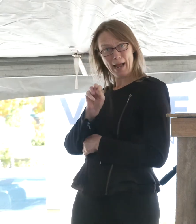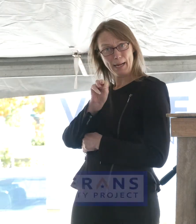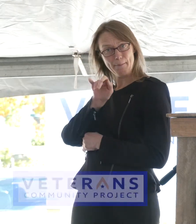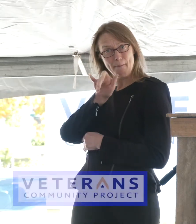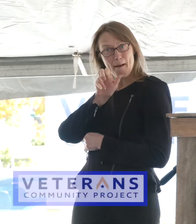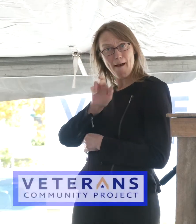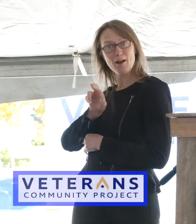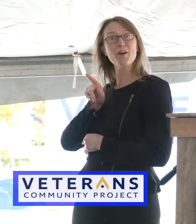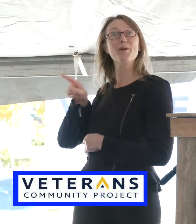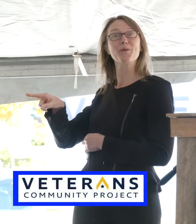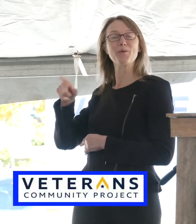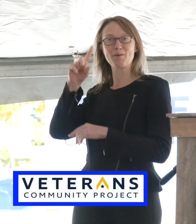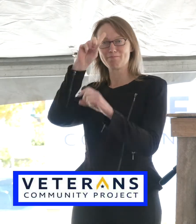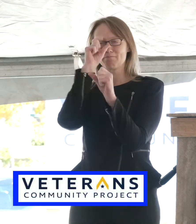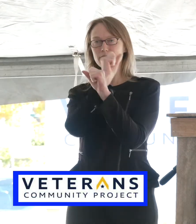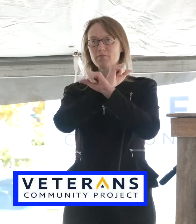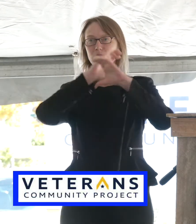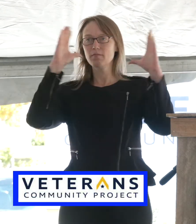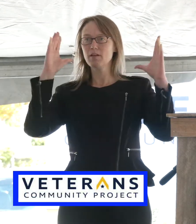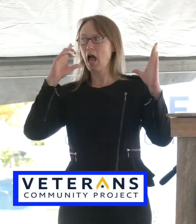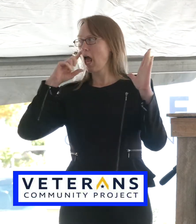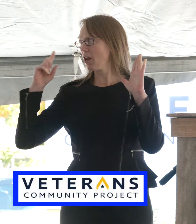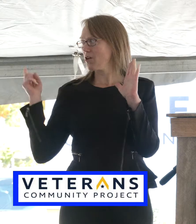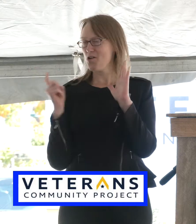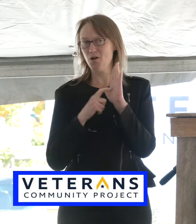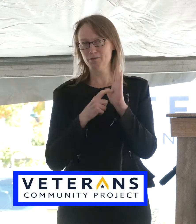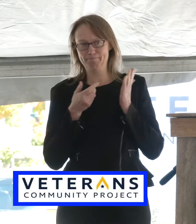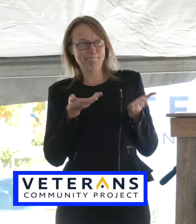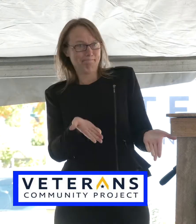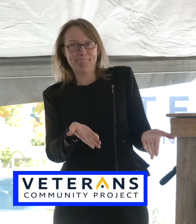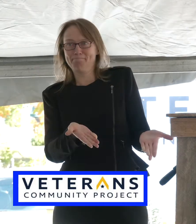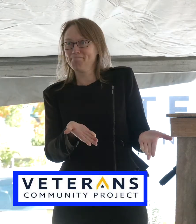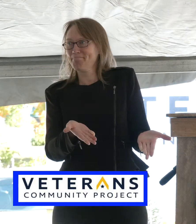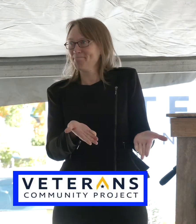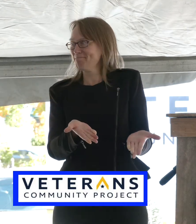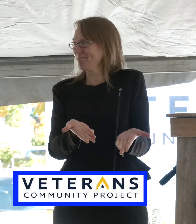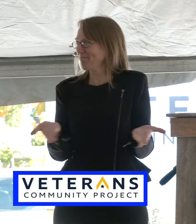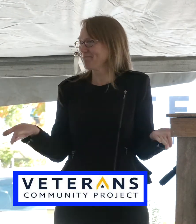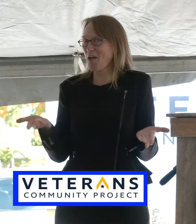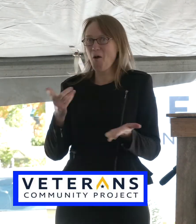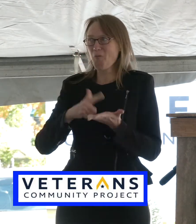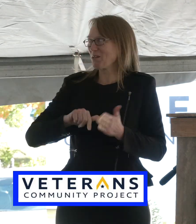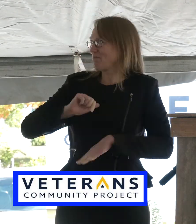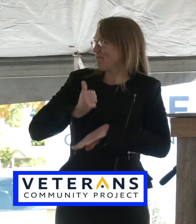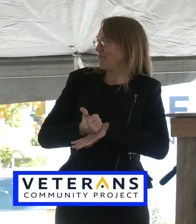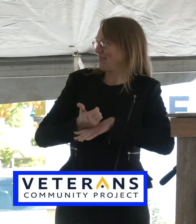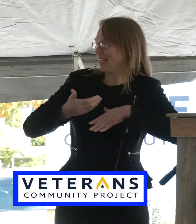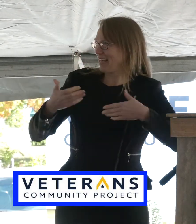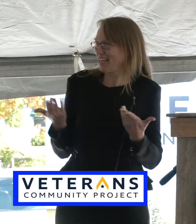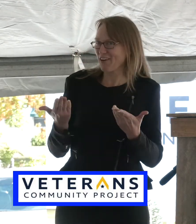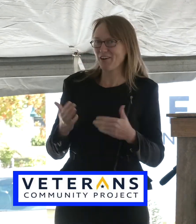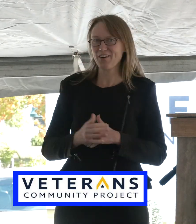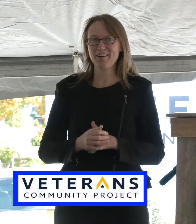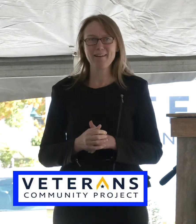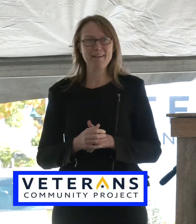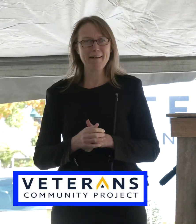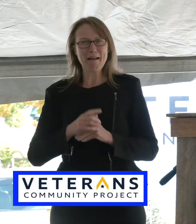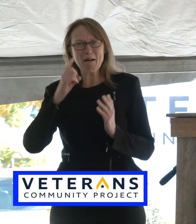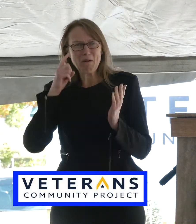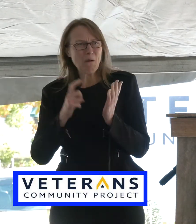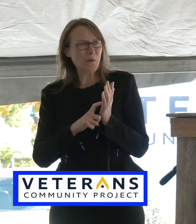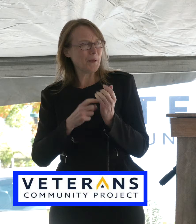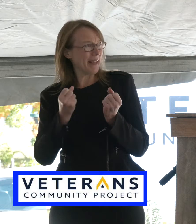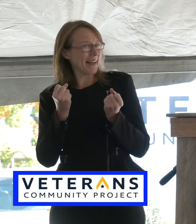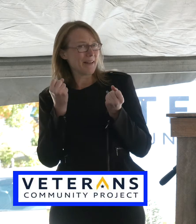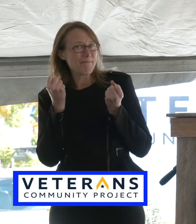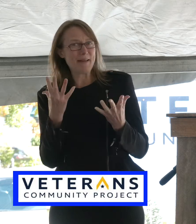vision, and look what you're building. And look at all the people who have stepped up to be a part of this and